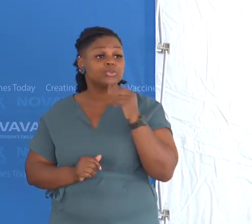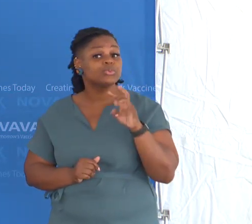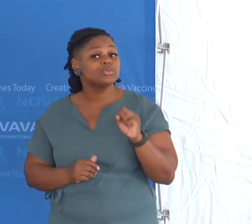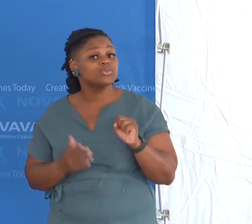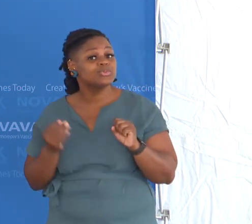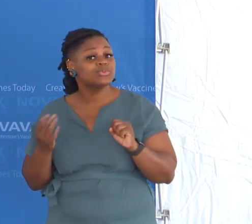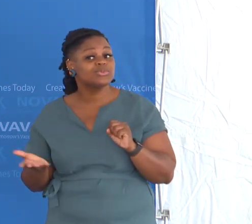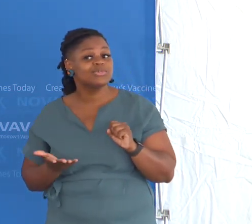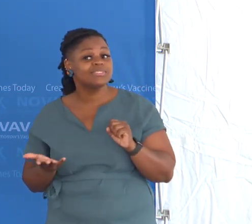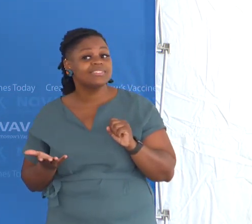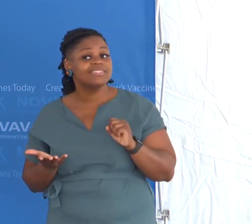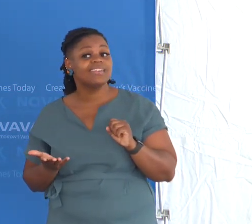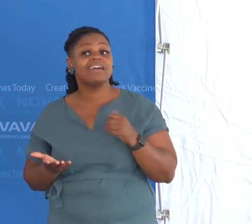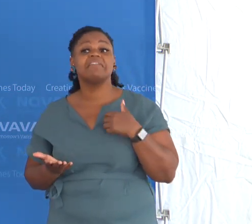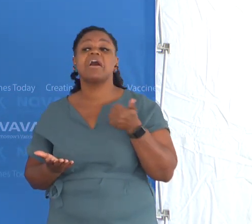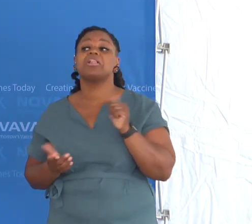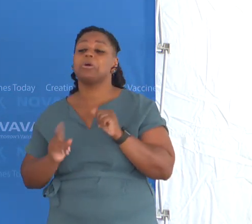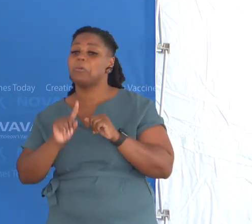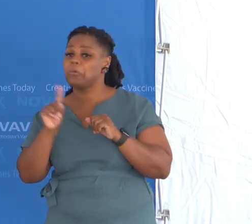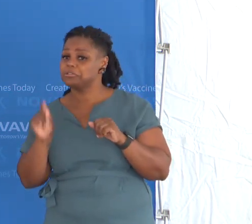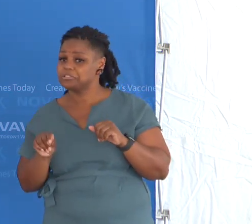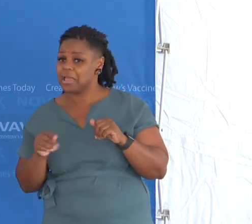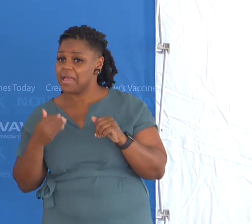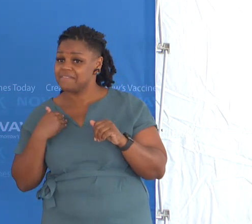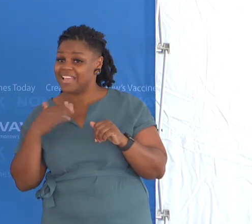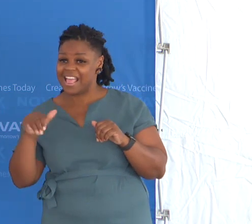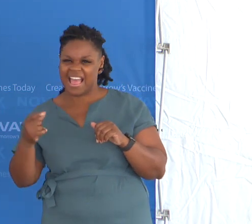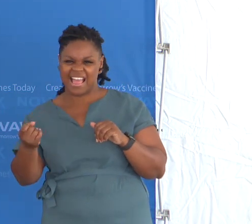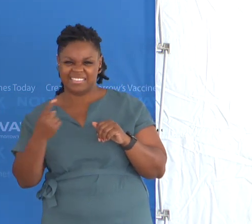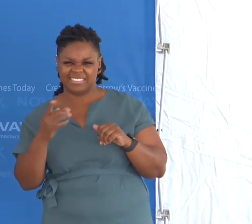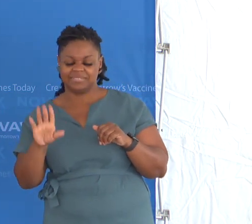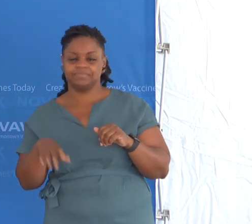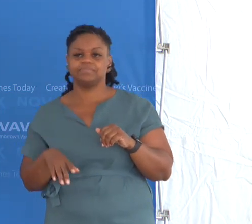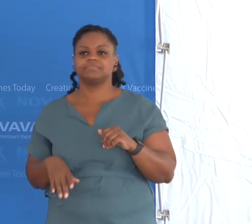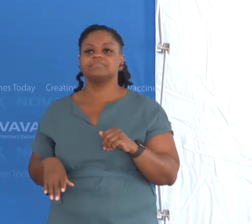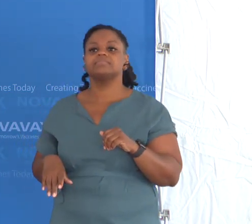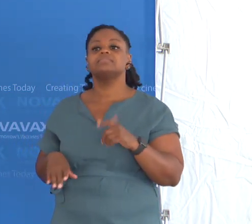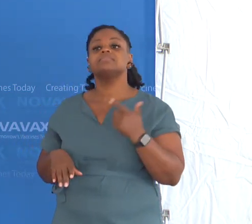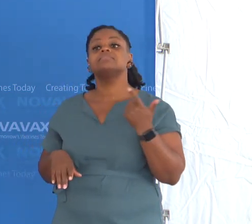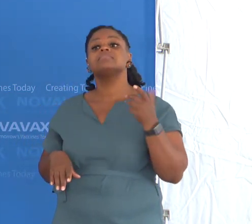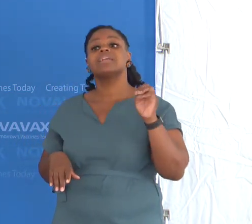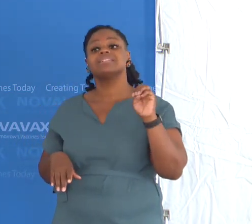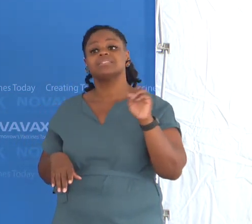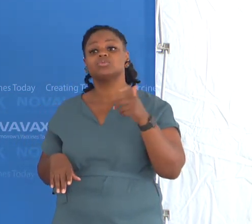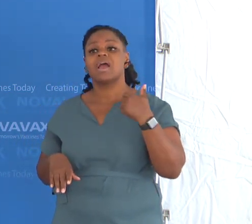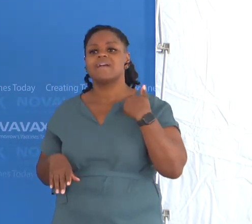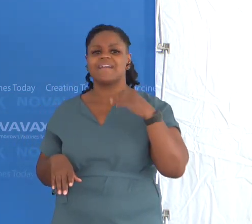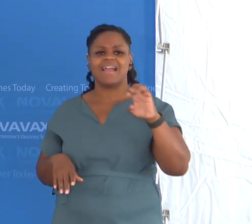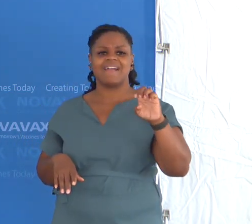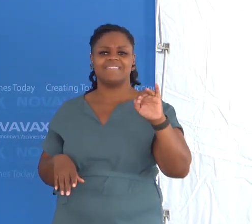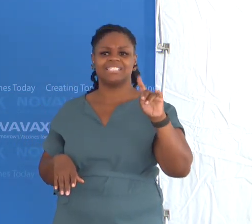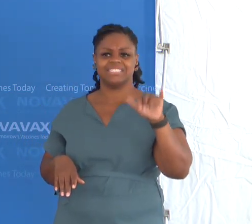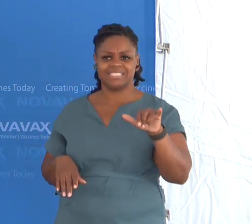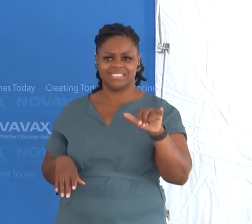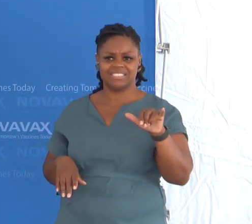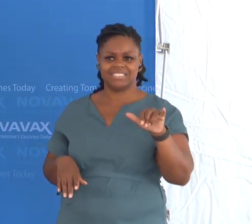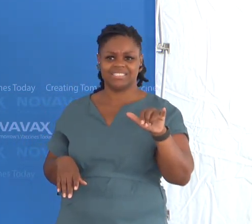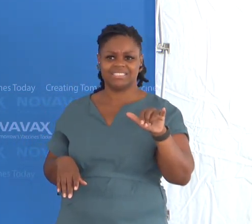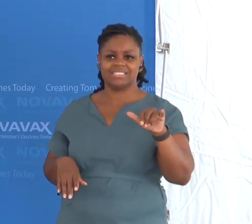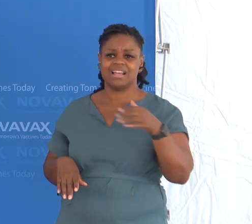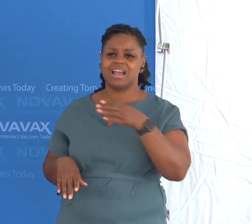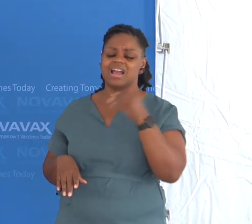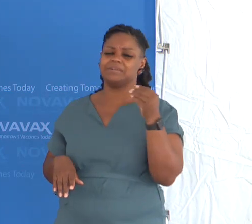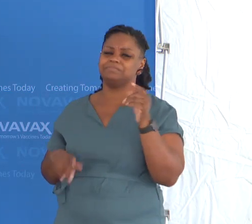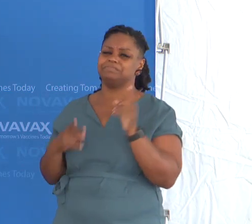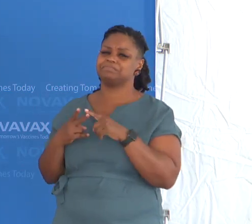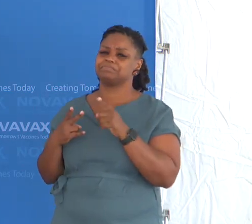question I'm sure is burning on your mind is, well, okay, you get efficacy, then you get the FDA to approve it.